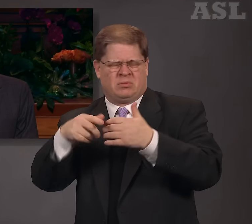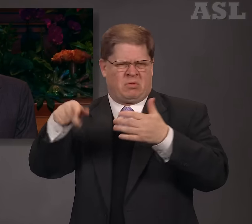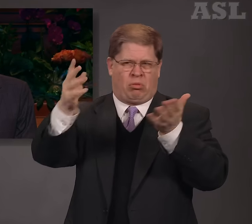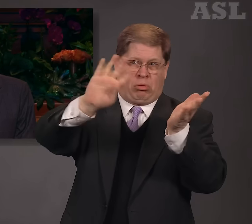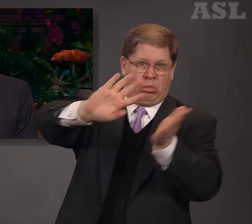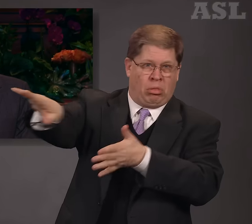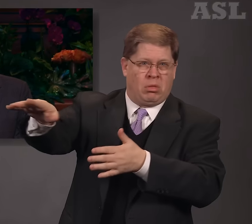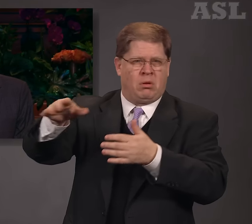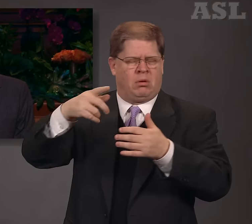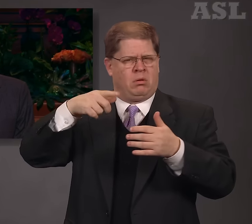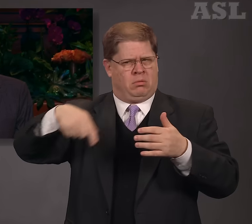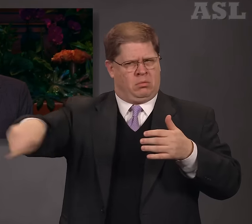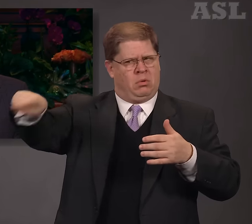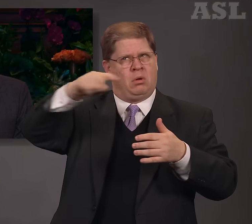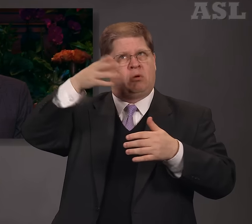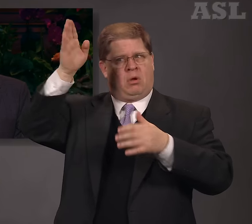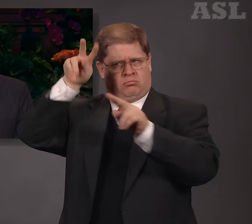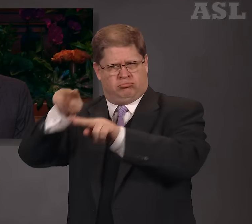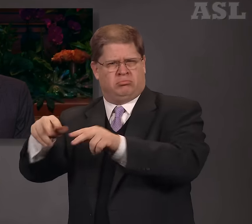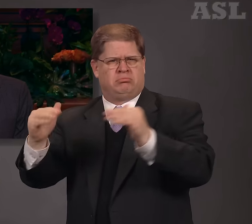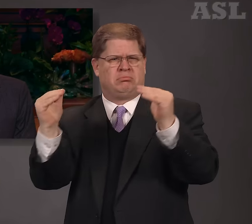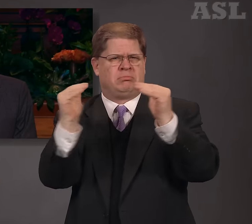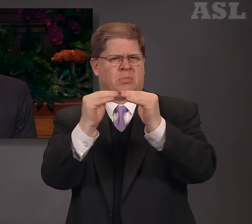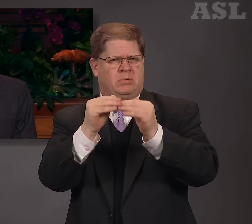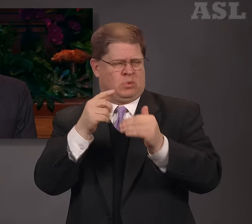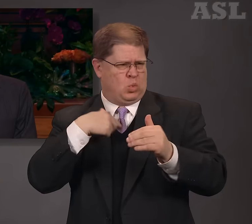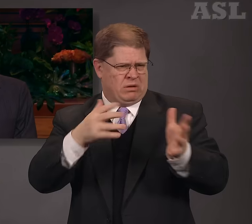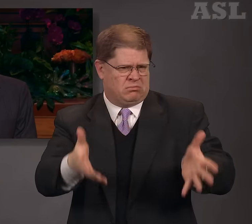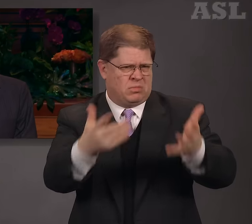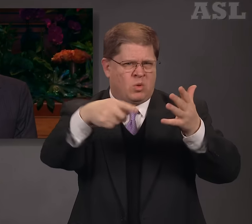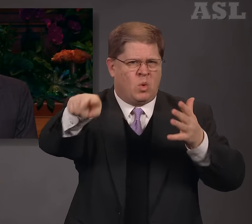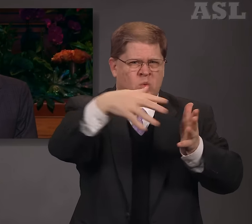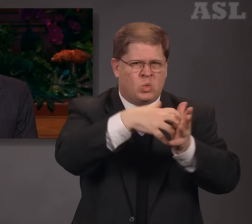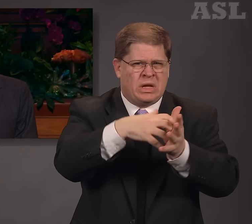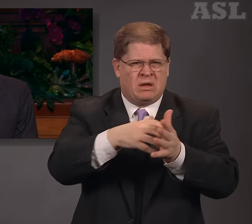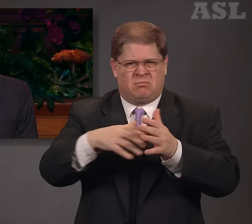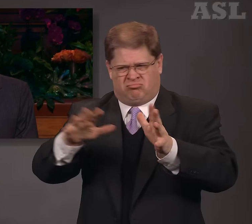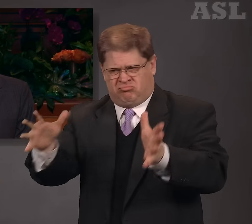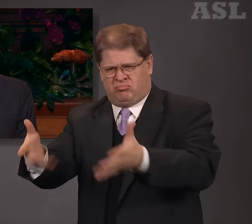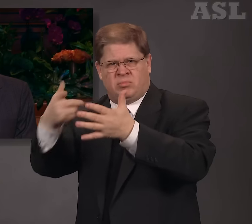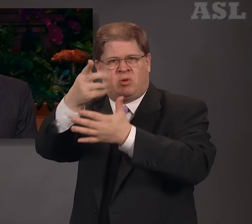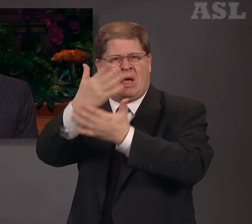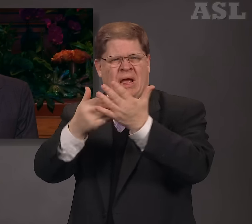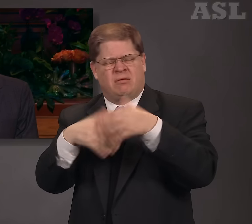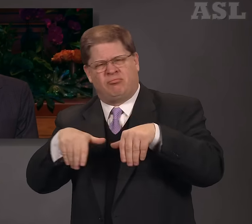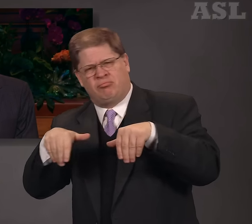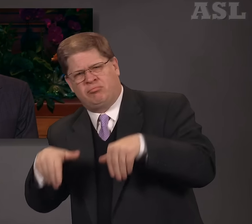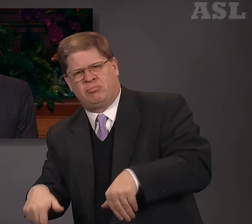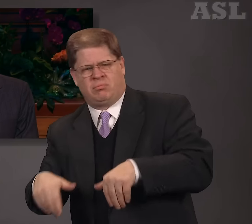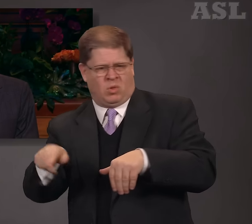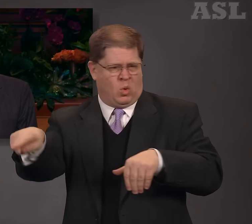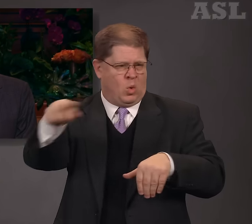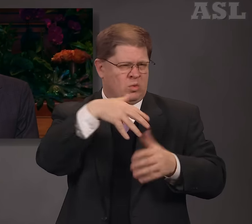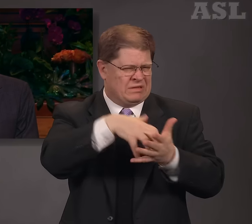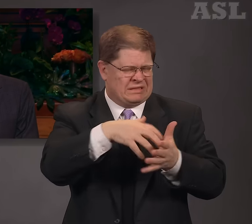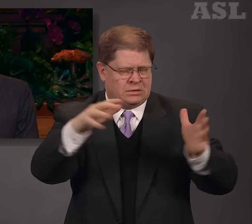God. We succor the weak, lift up the hands which hang down, and strengthen the feeble